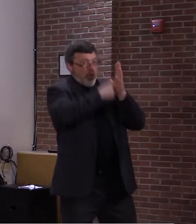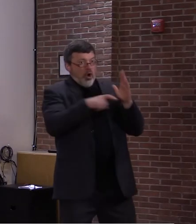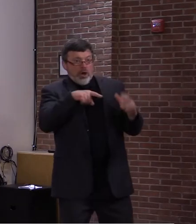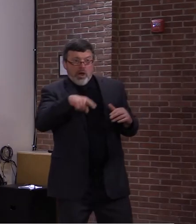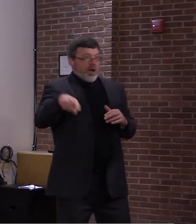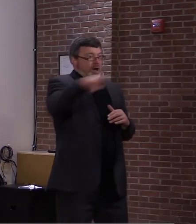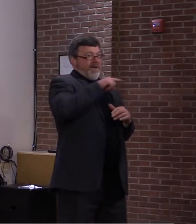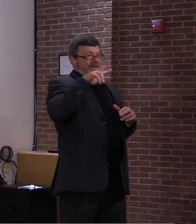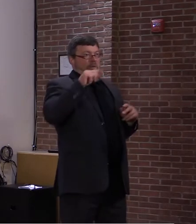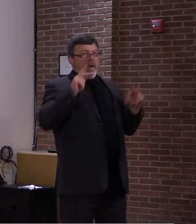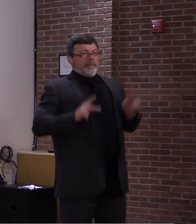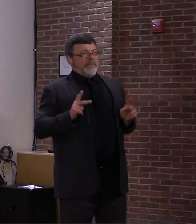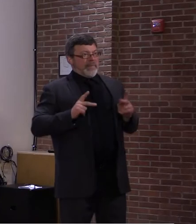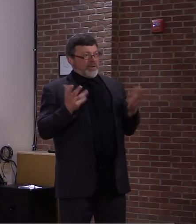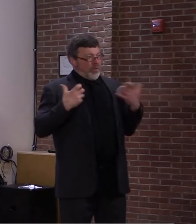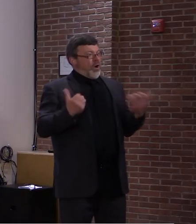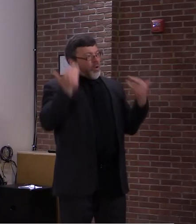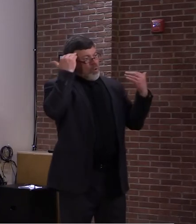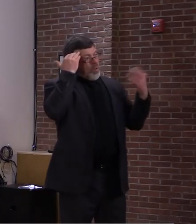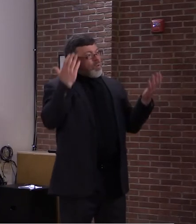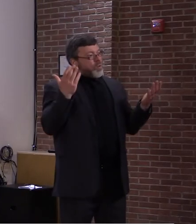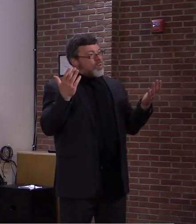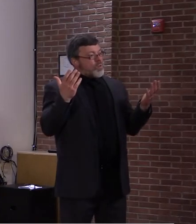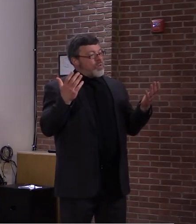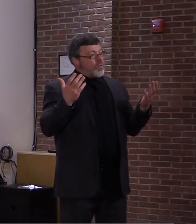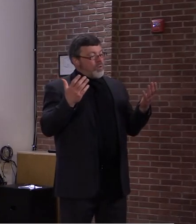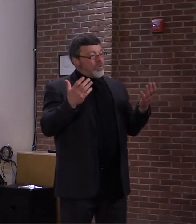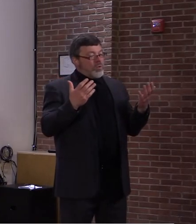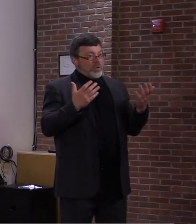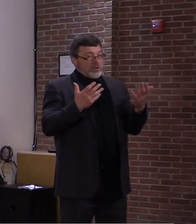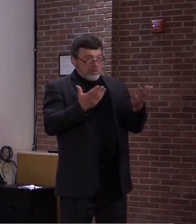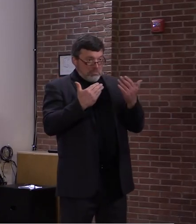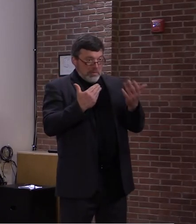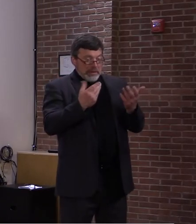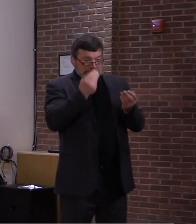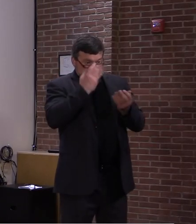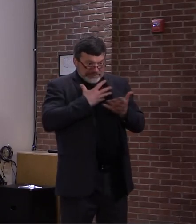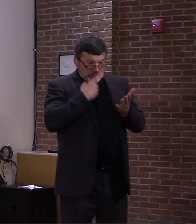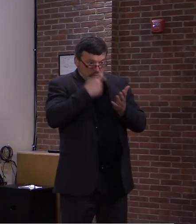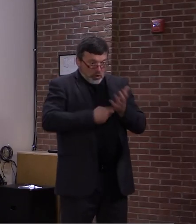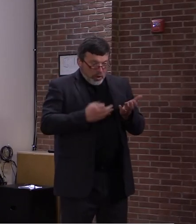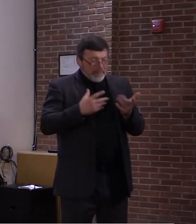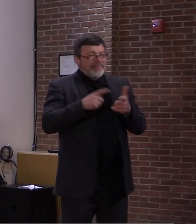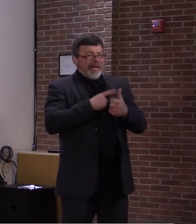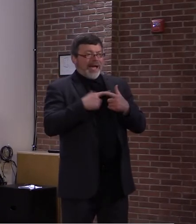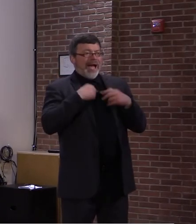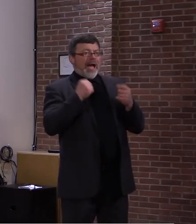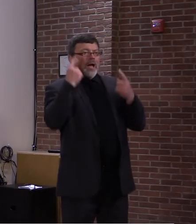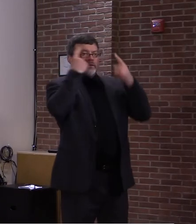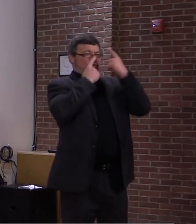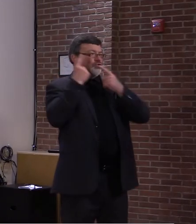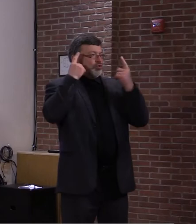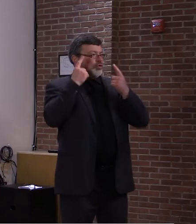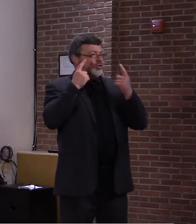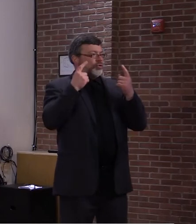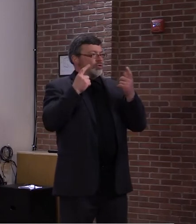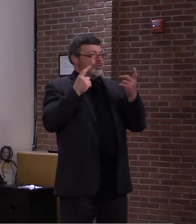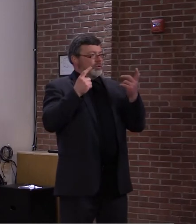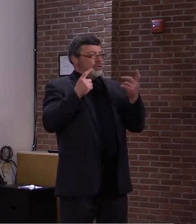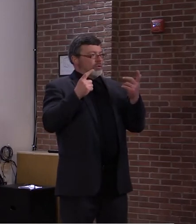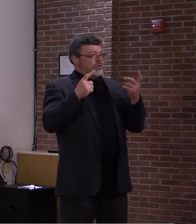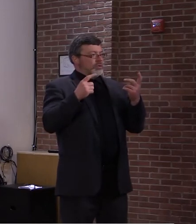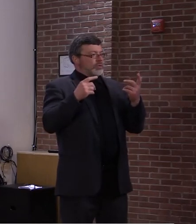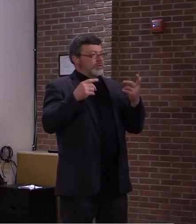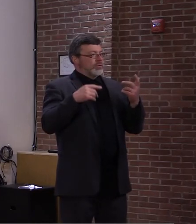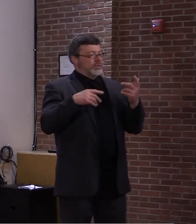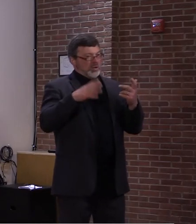Before we joined, it literally fell apart. I think Connecticut was the first who bailed out. There